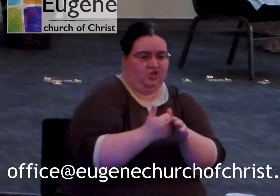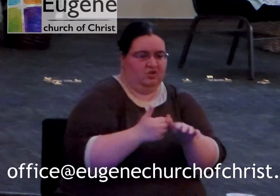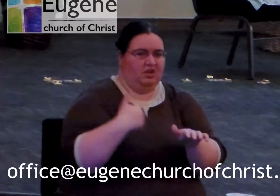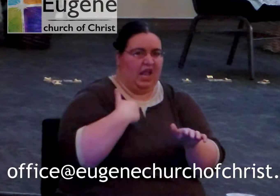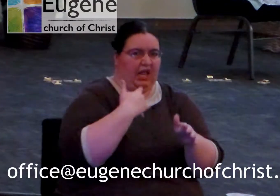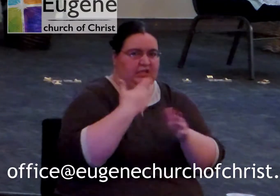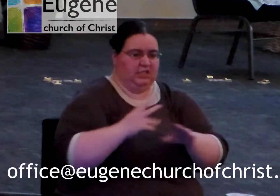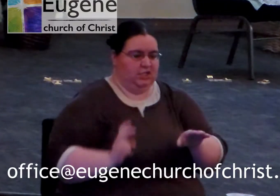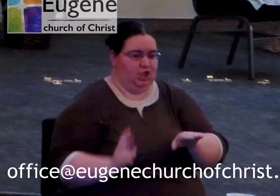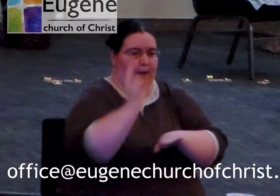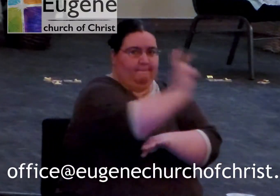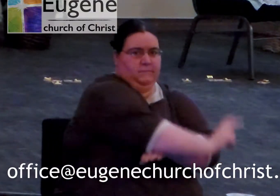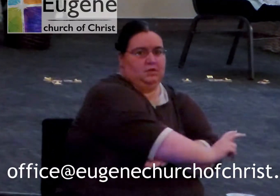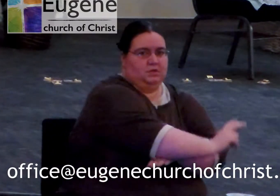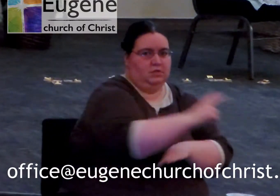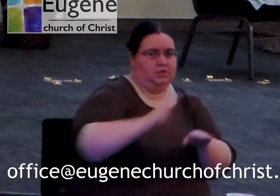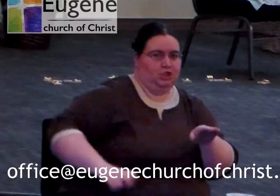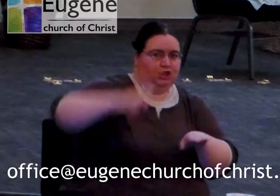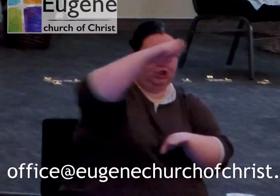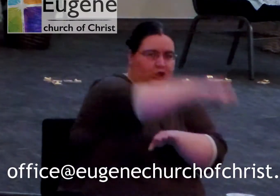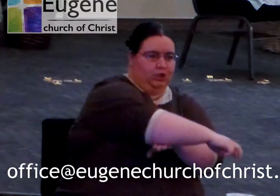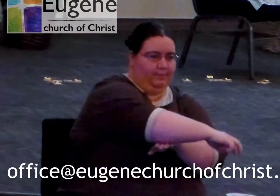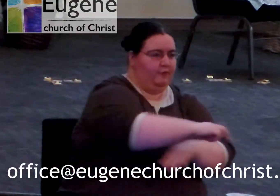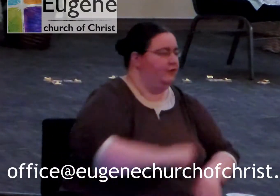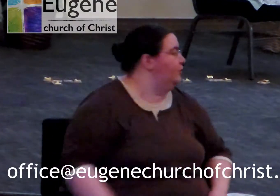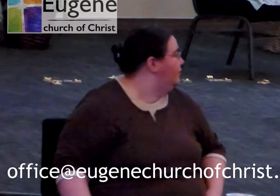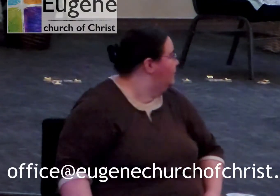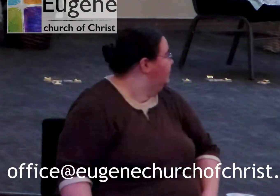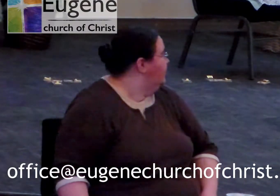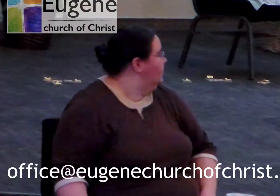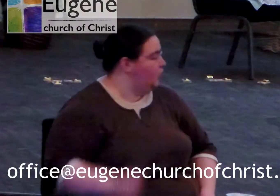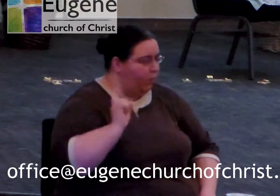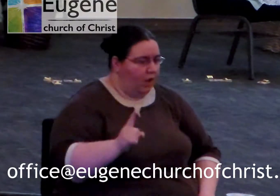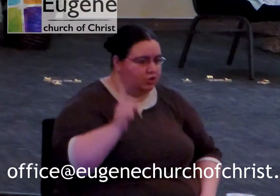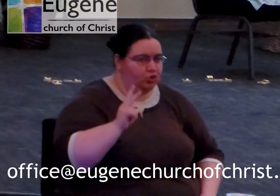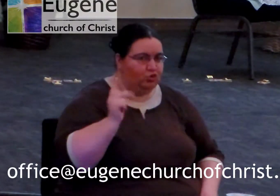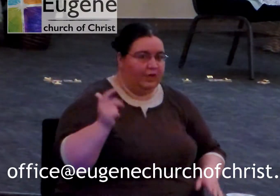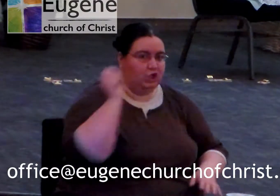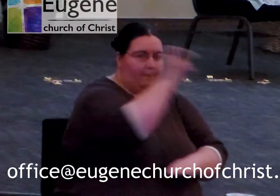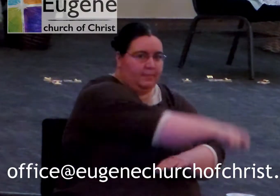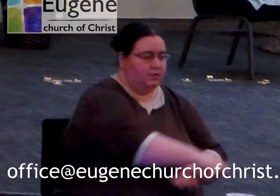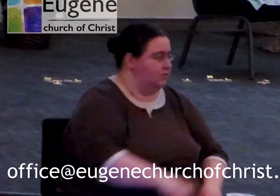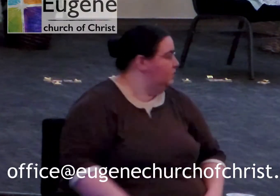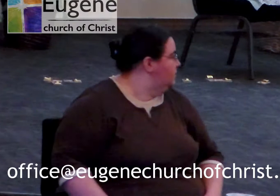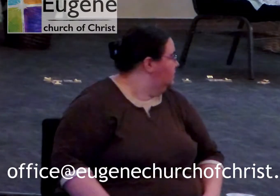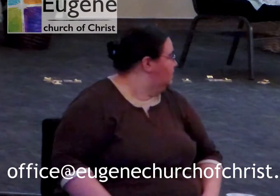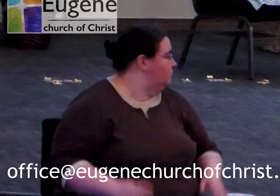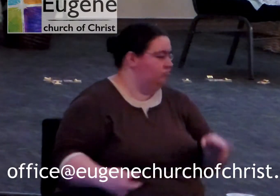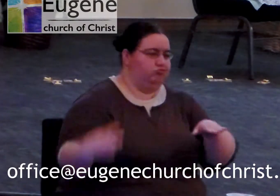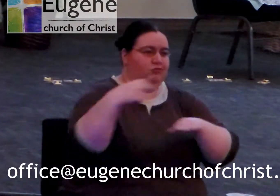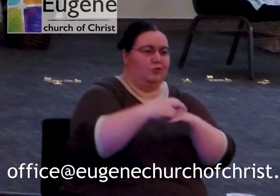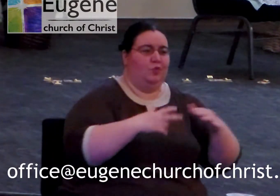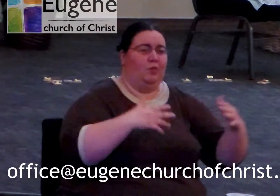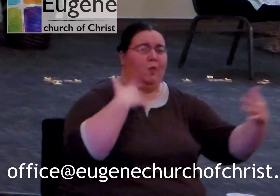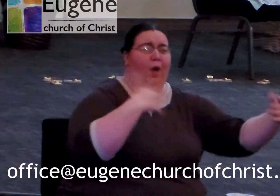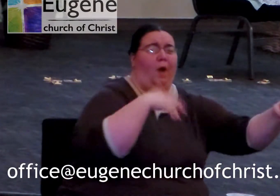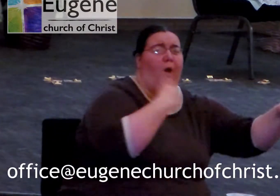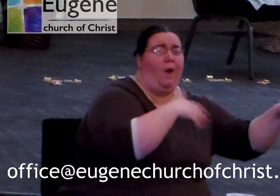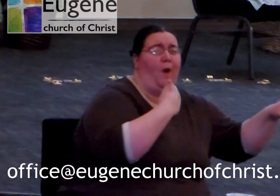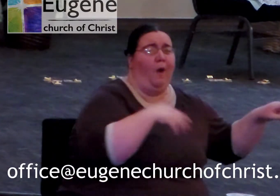way? Yeah, that way. All right, on the count of 3. 1, 2, 3. Whoa. All right, you can take off your